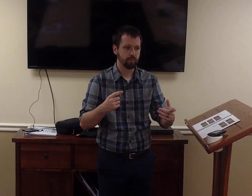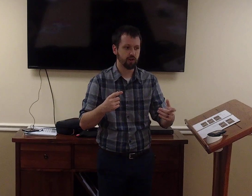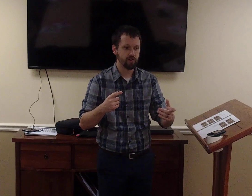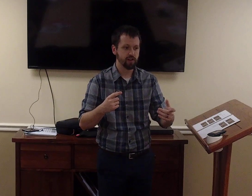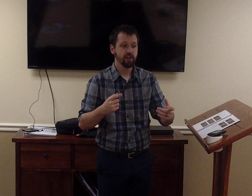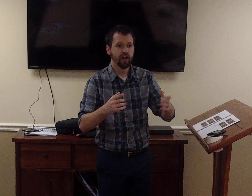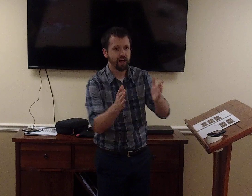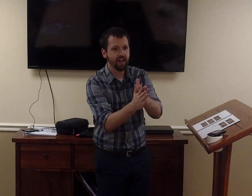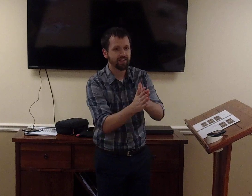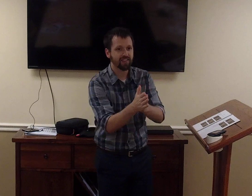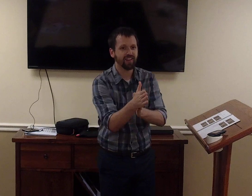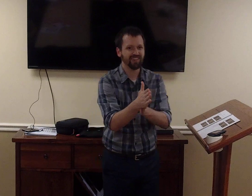bird.